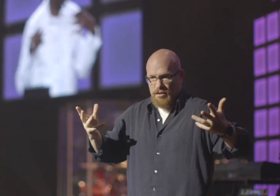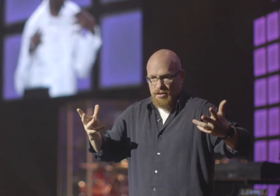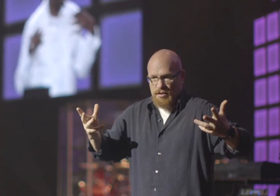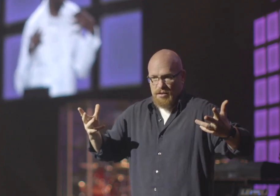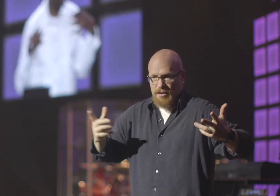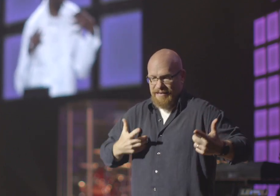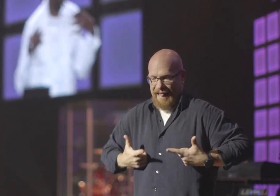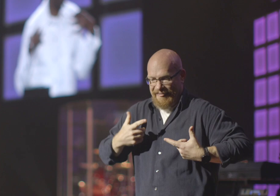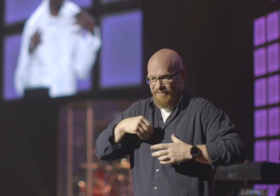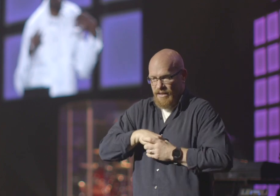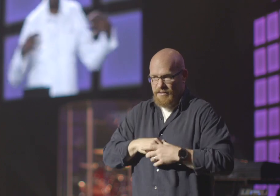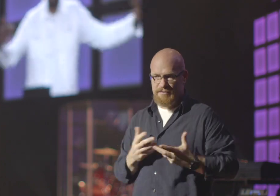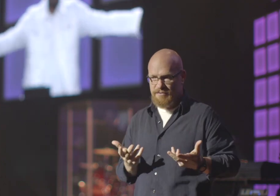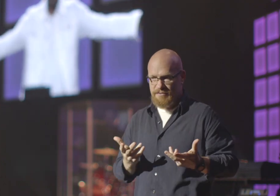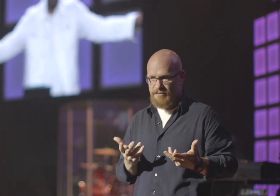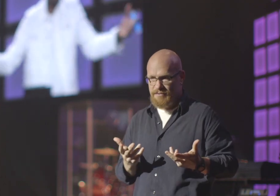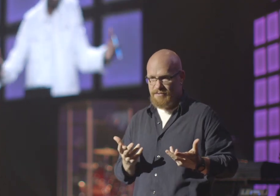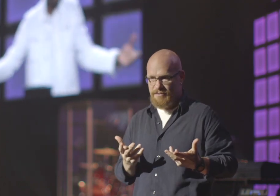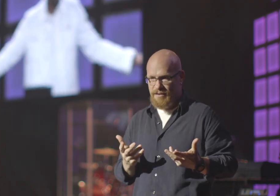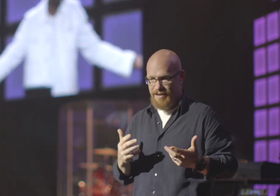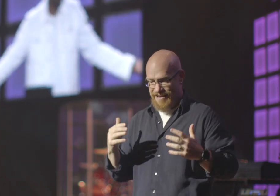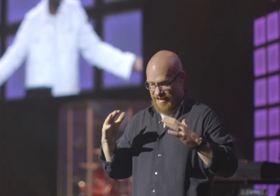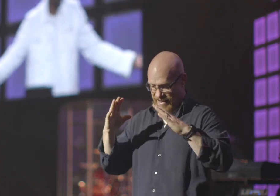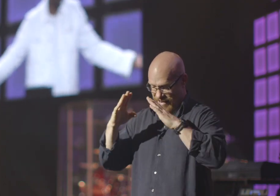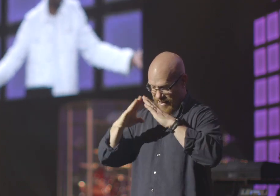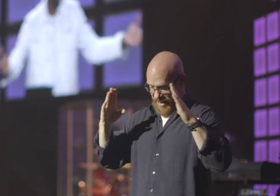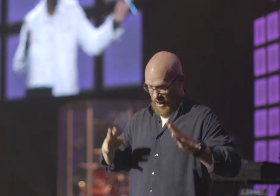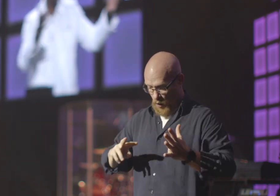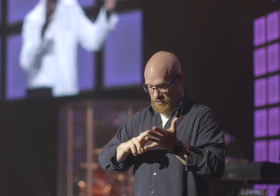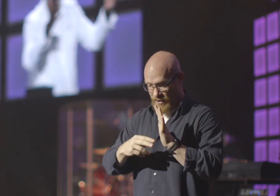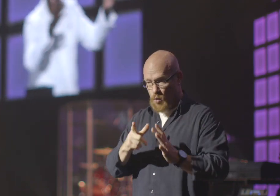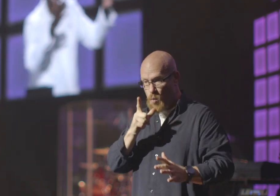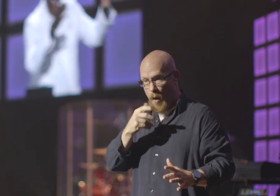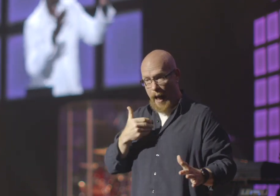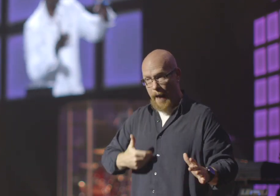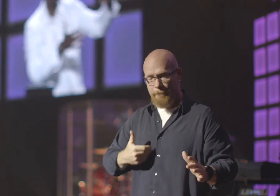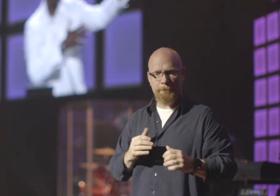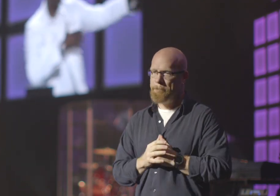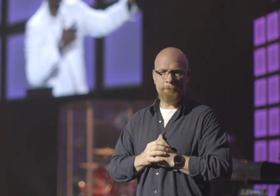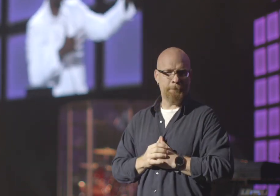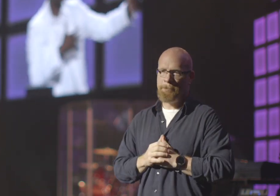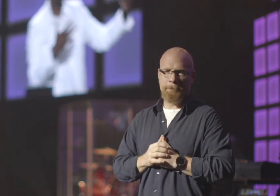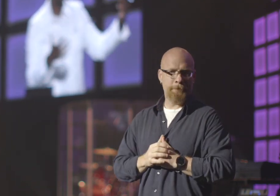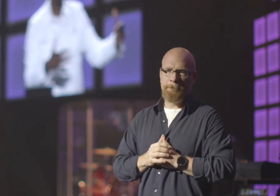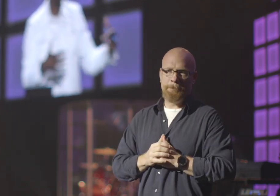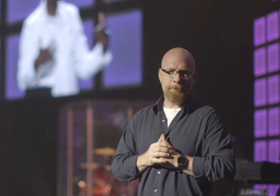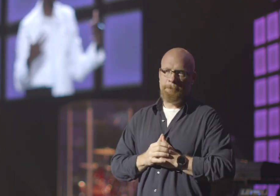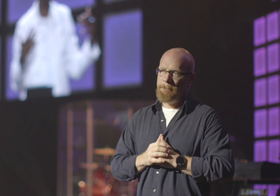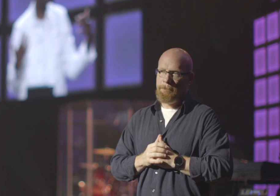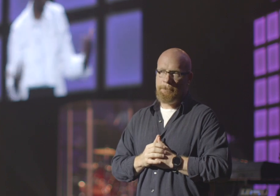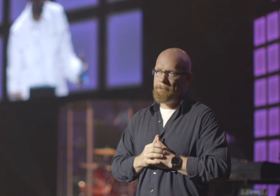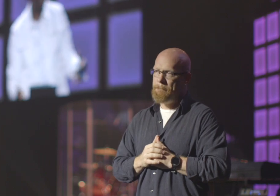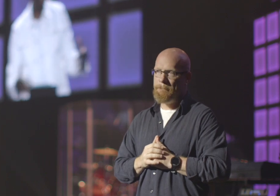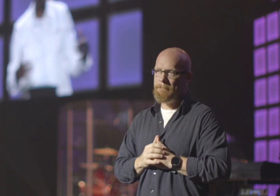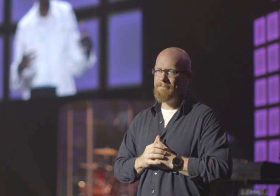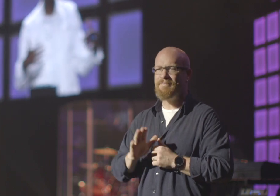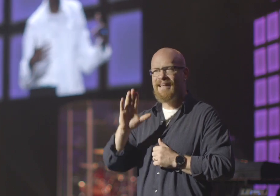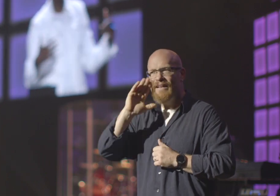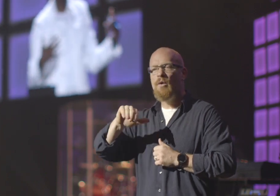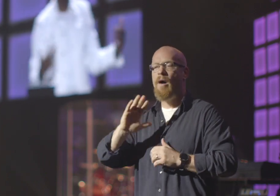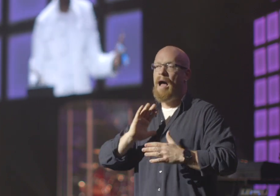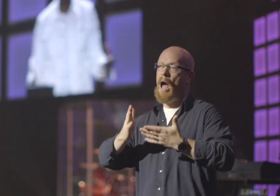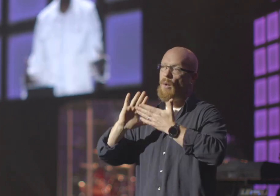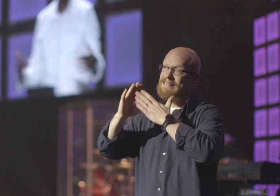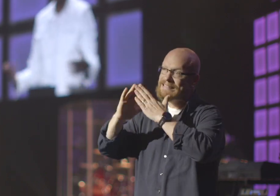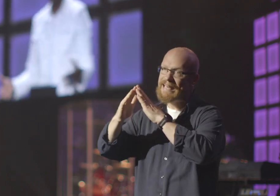that I live in. That's some of it, that's it. And if we, and you know, so a lot of things are going on, of course, in our city,